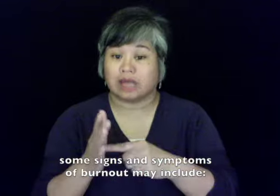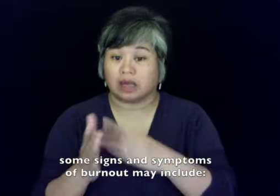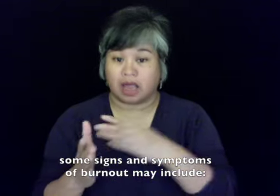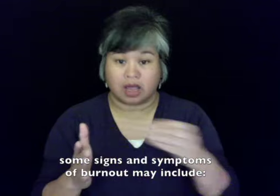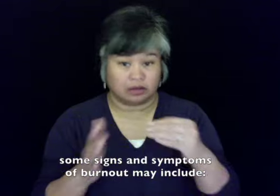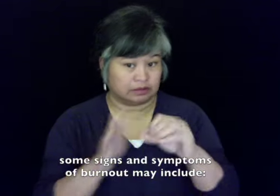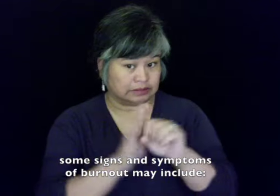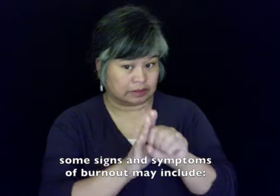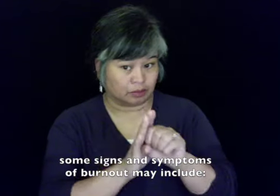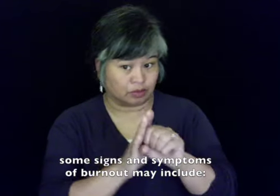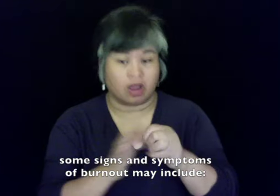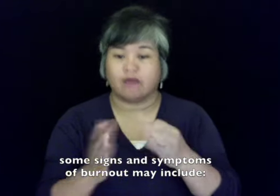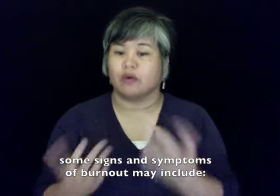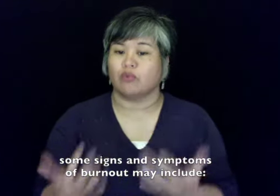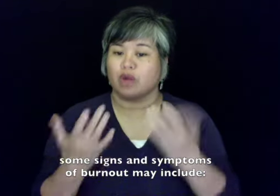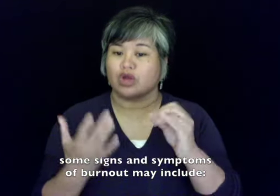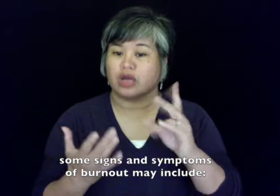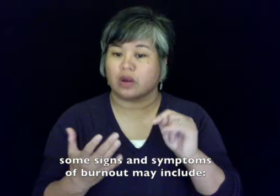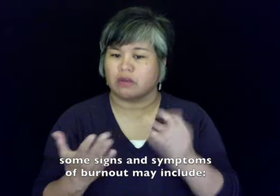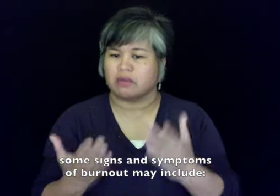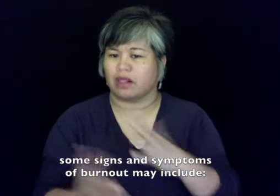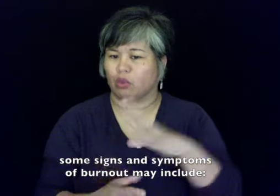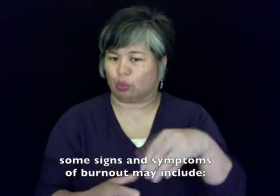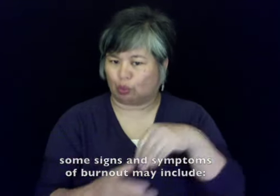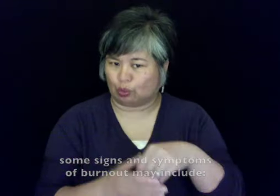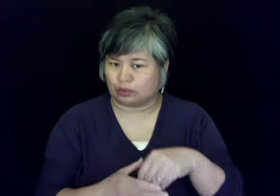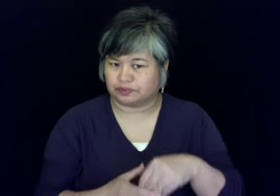some signs and symptoms of burnout may include